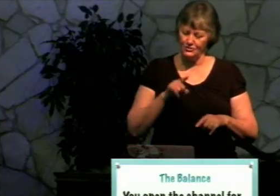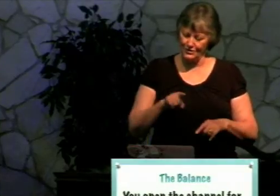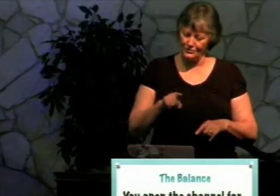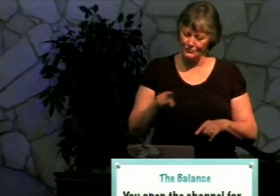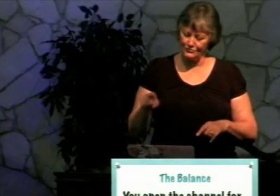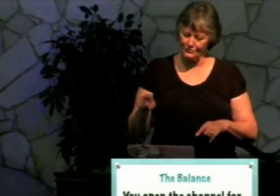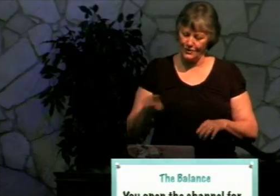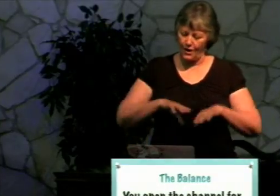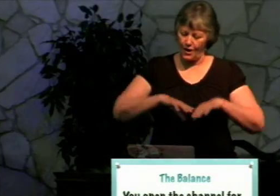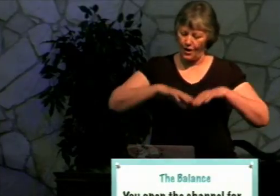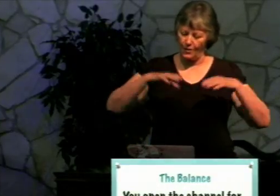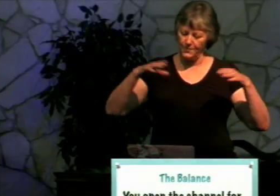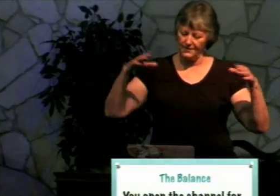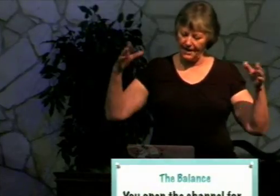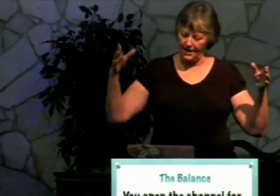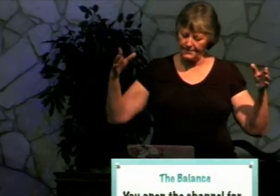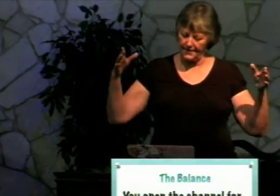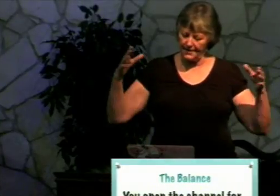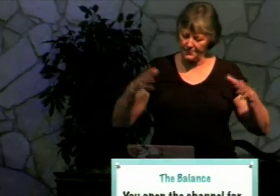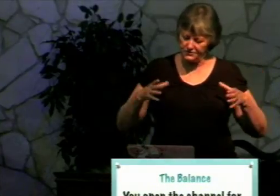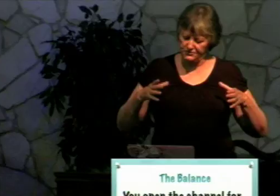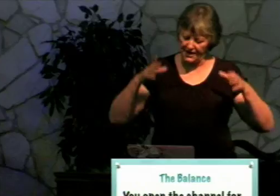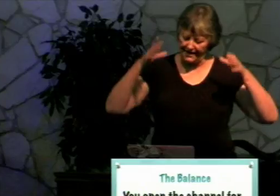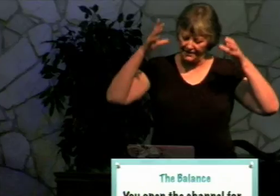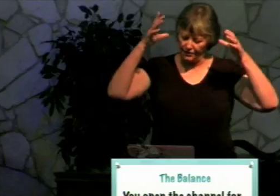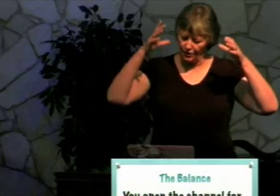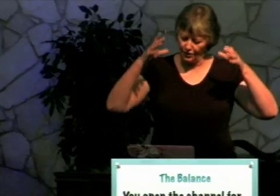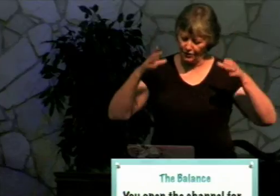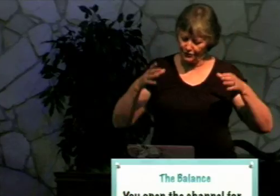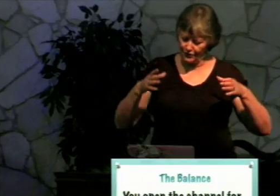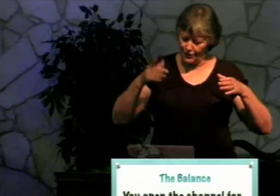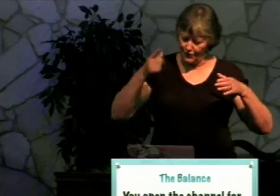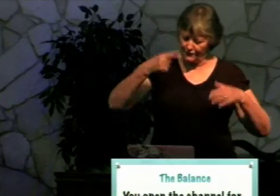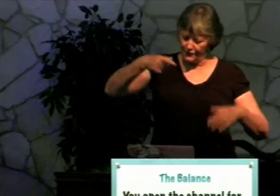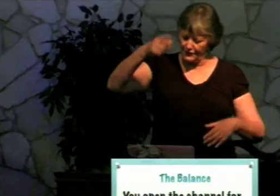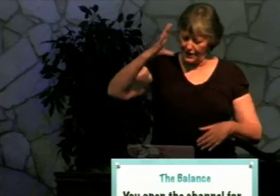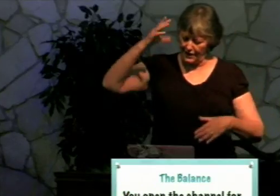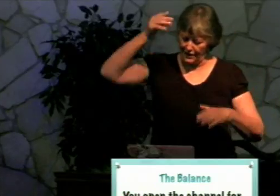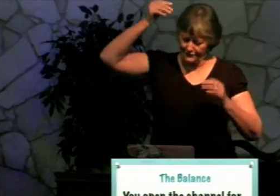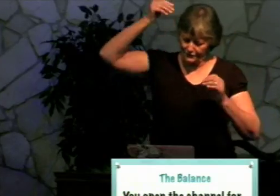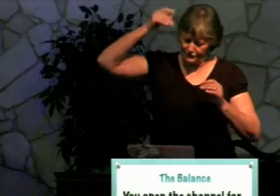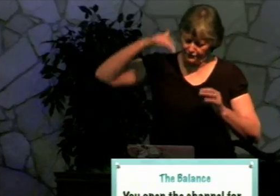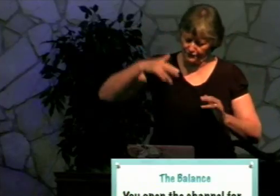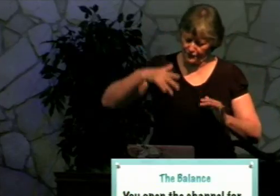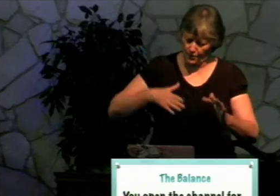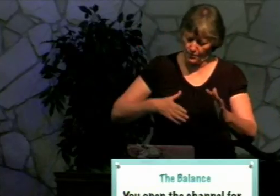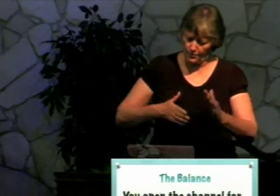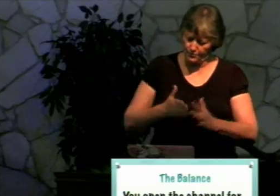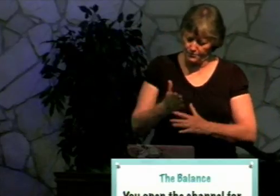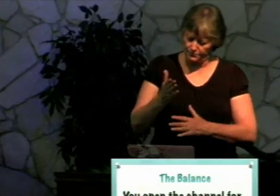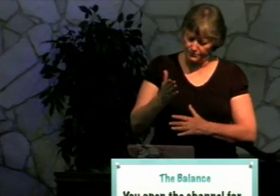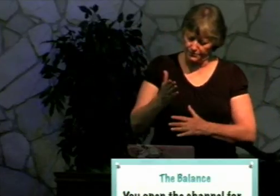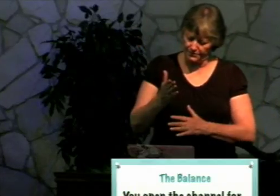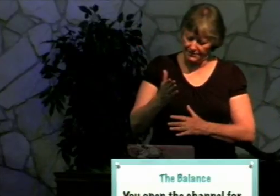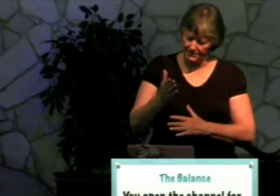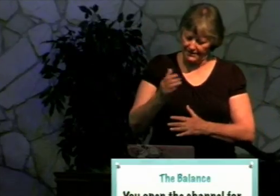You opened up the channel for God to flow through.